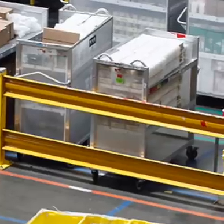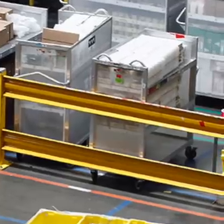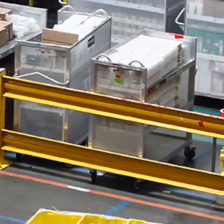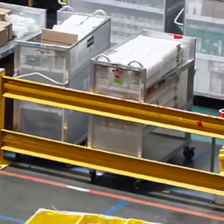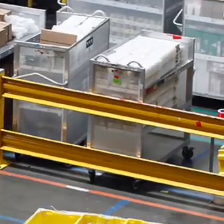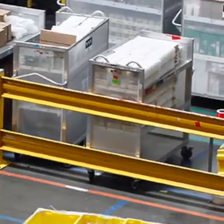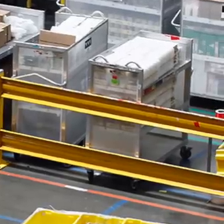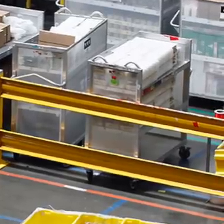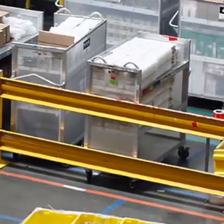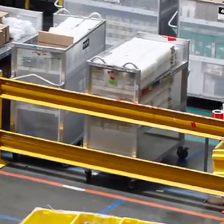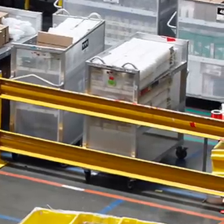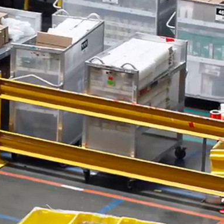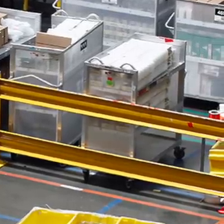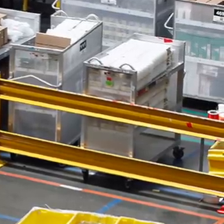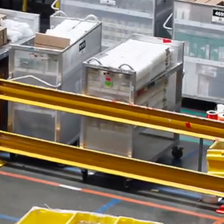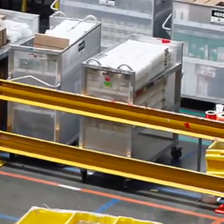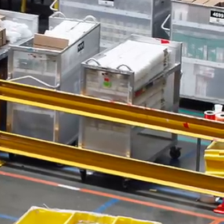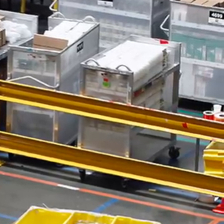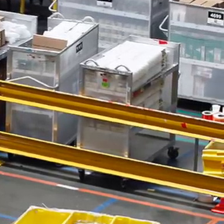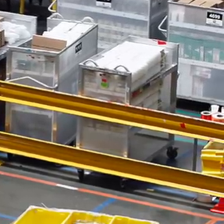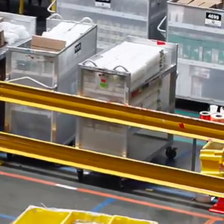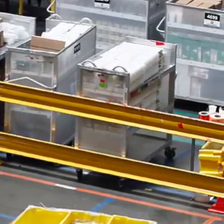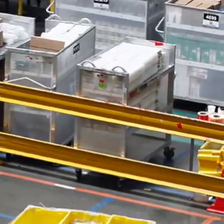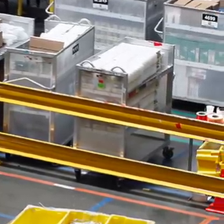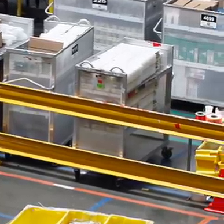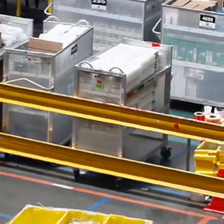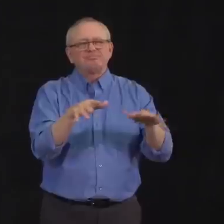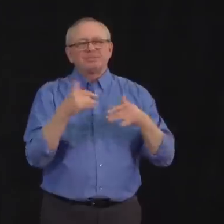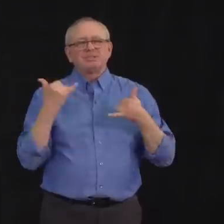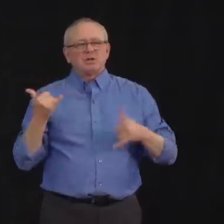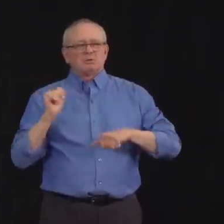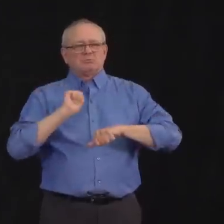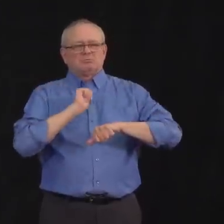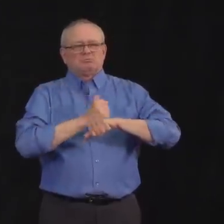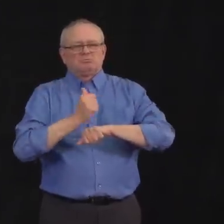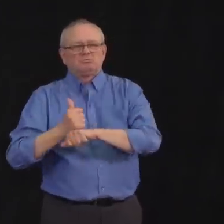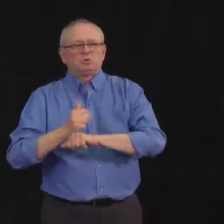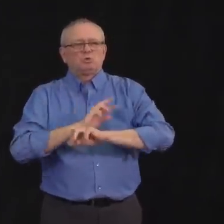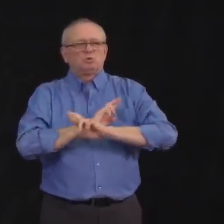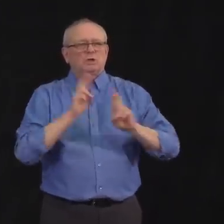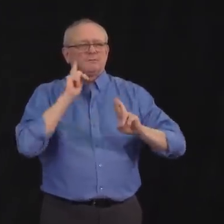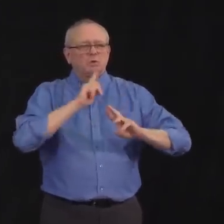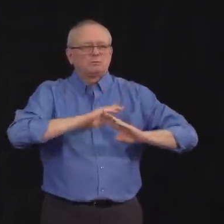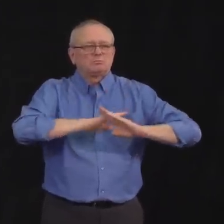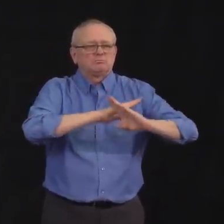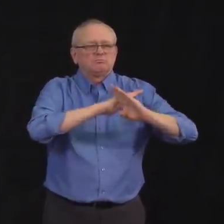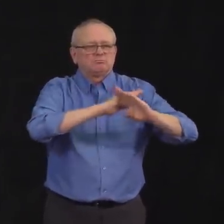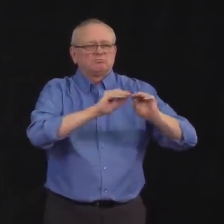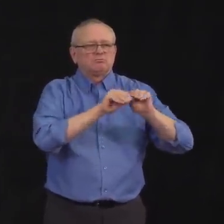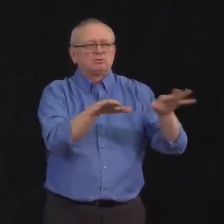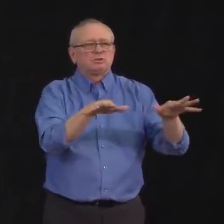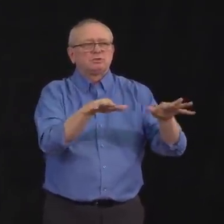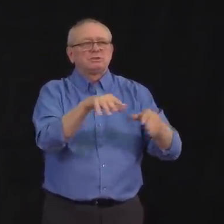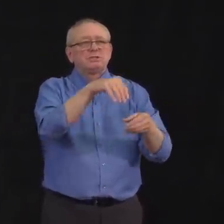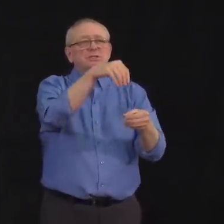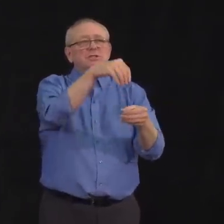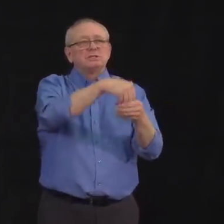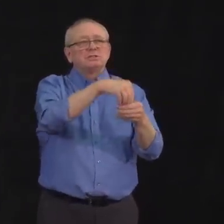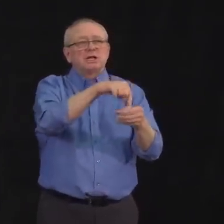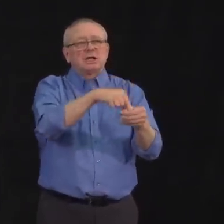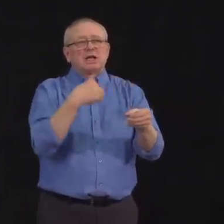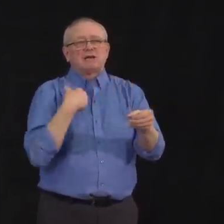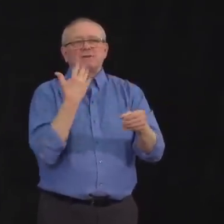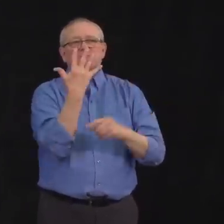put in place to prevent spread. 5 cases have now been reported at that facility, although it is not yet clear if